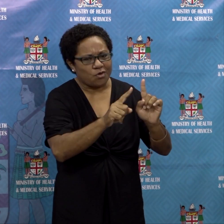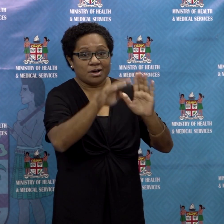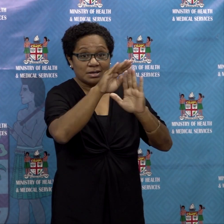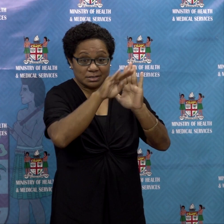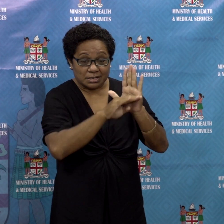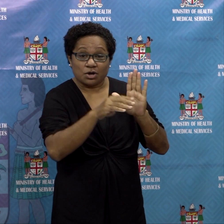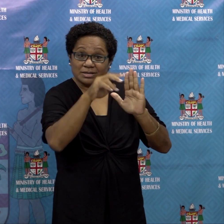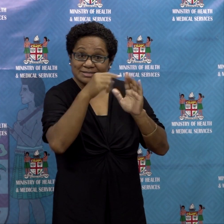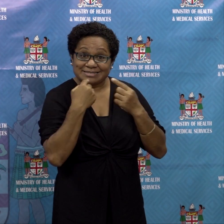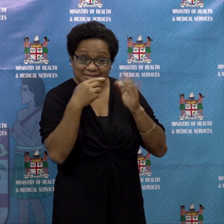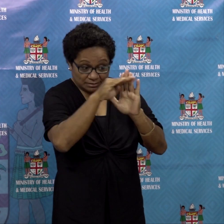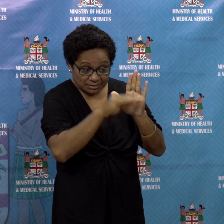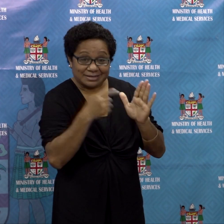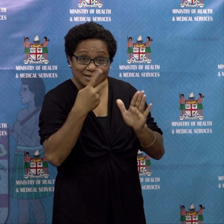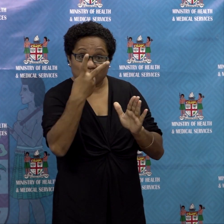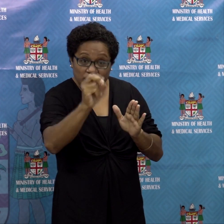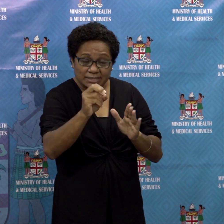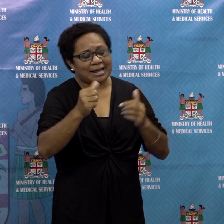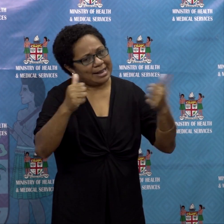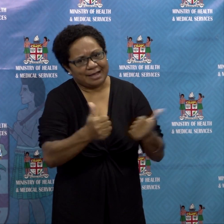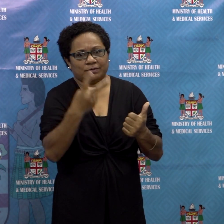to suit our own personal agendas.